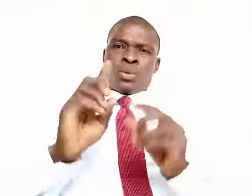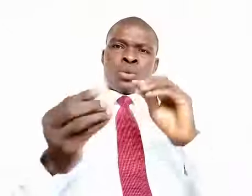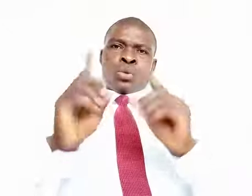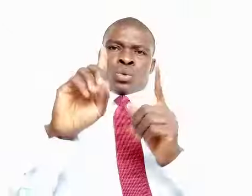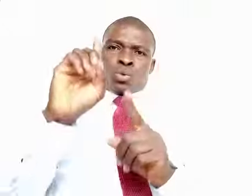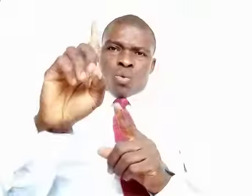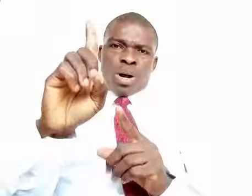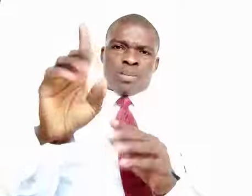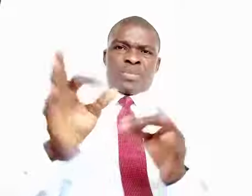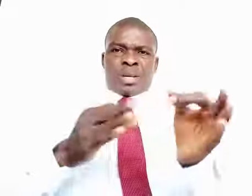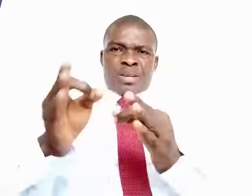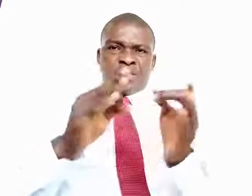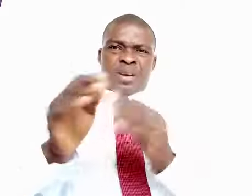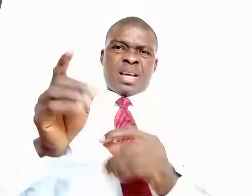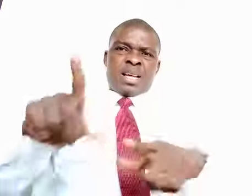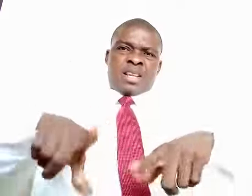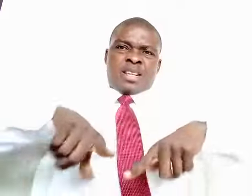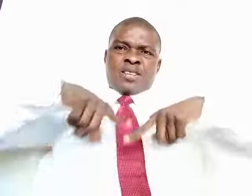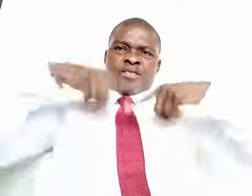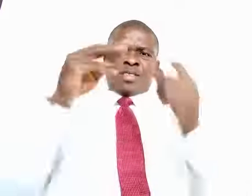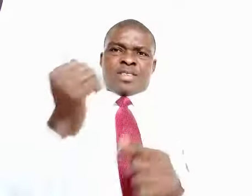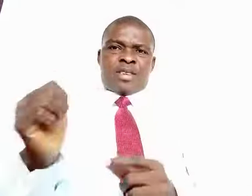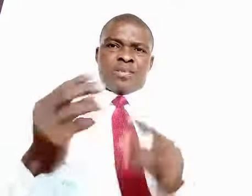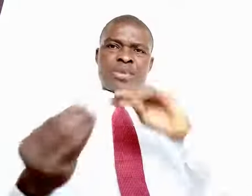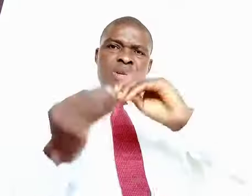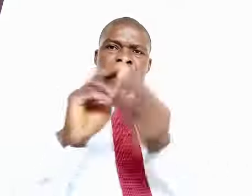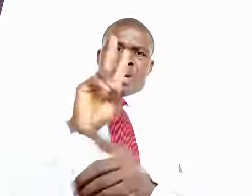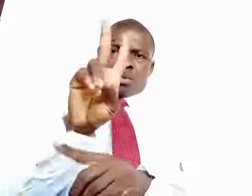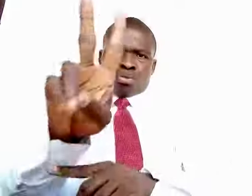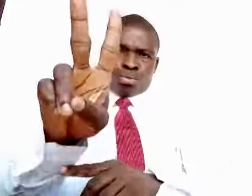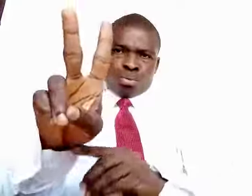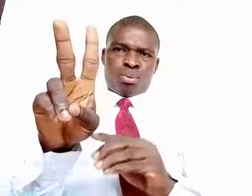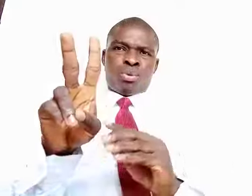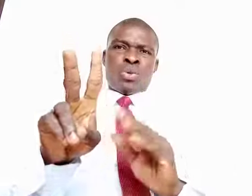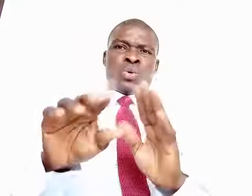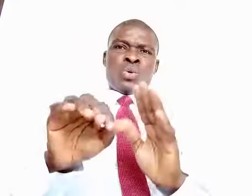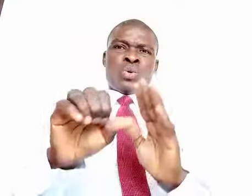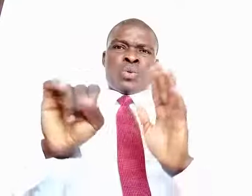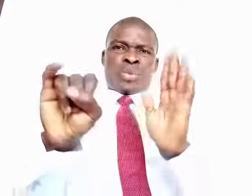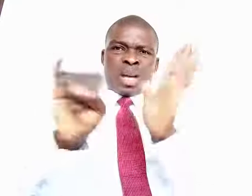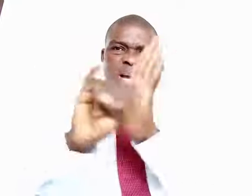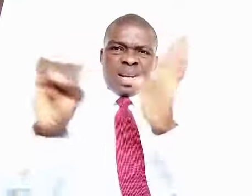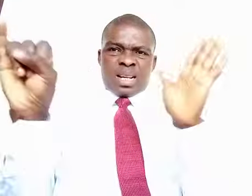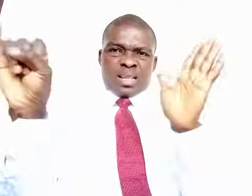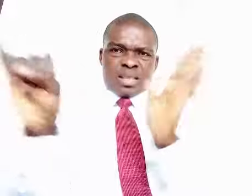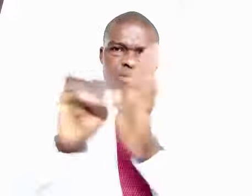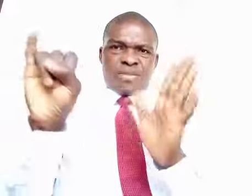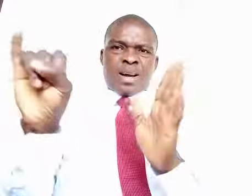Define living things. 2. Identify living and non-living things.